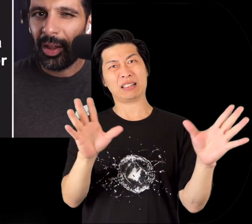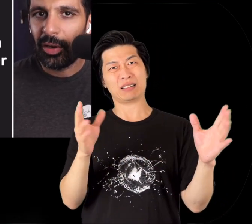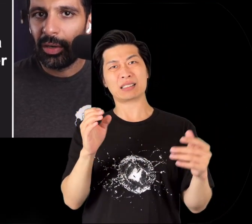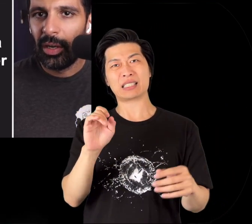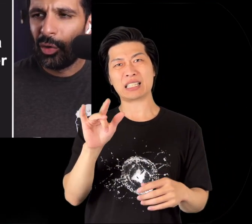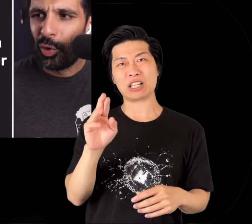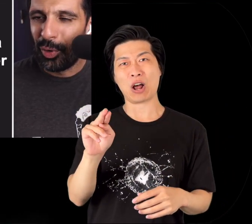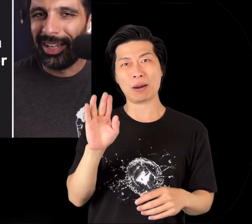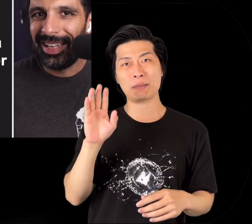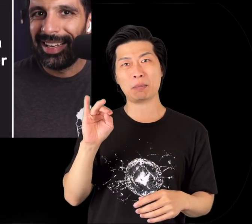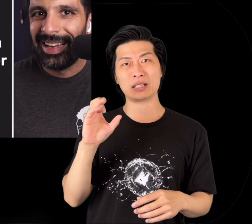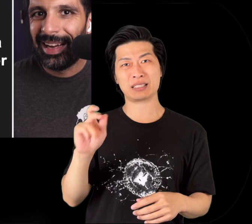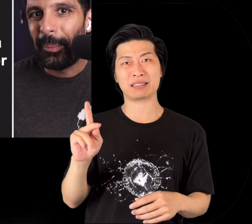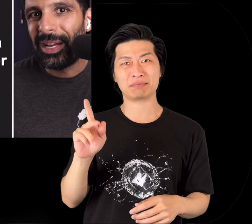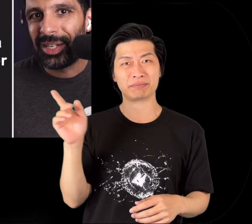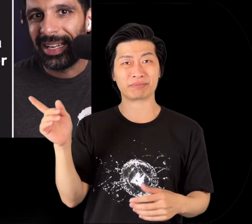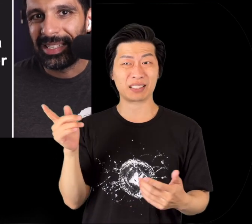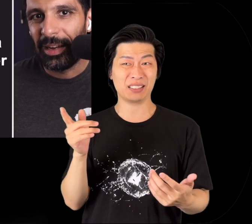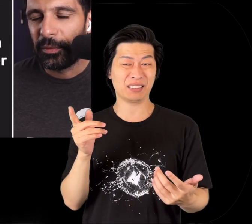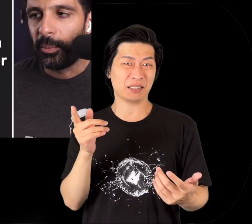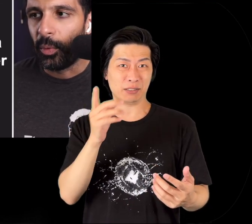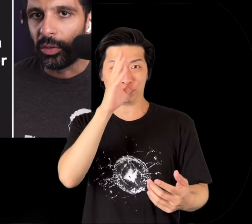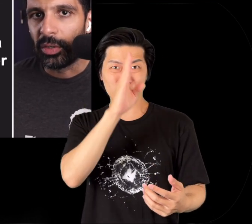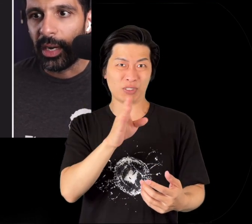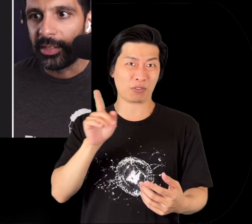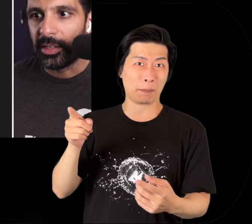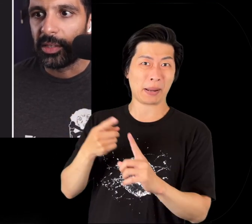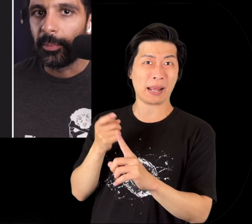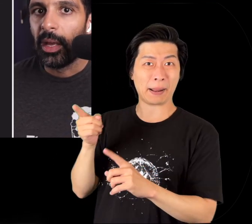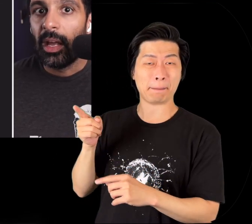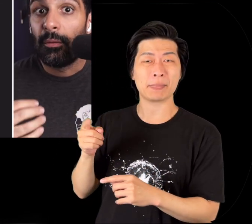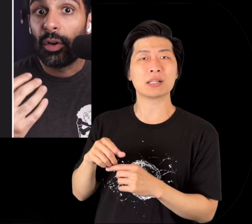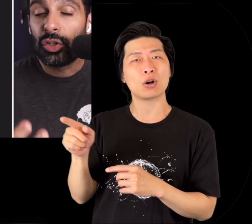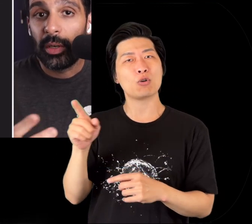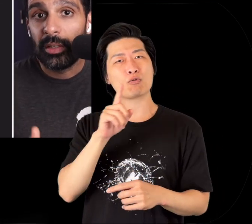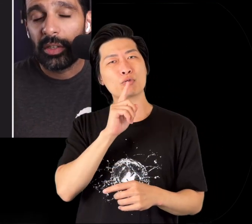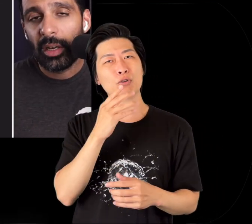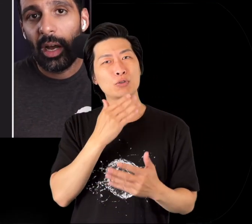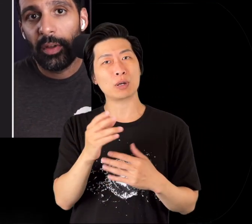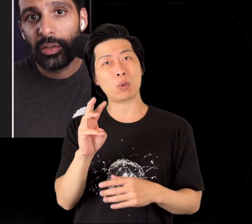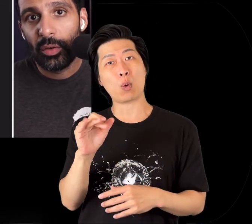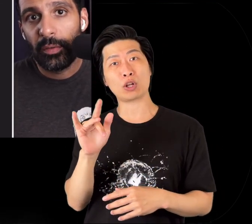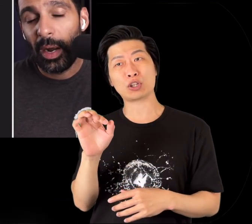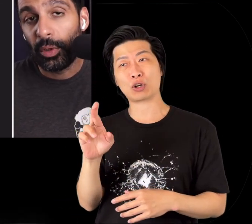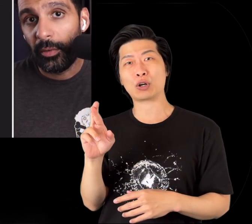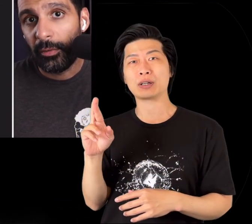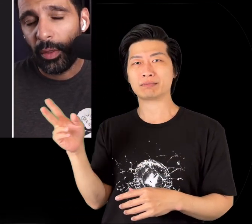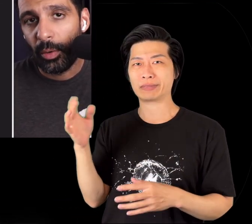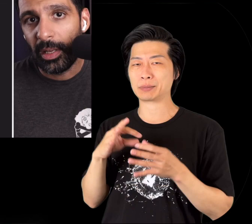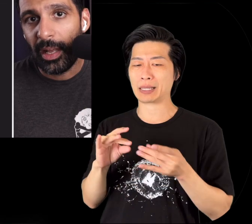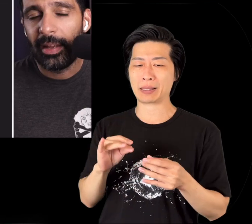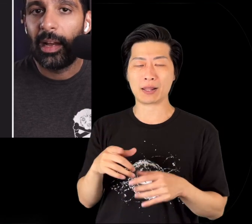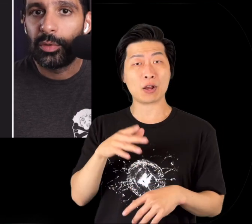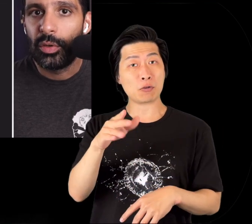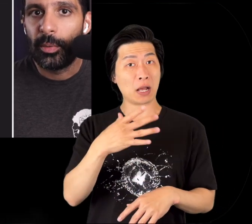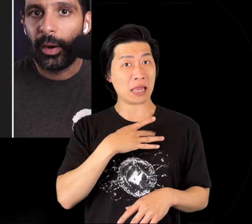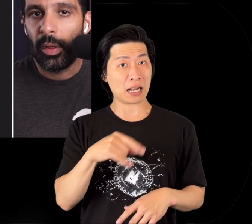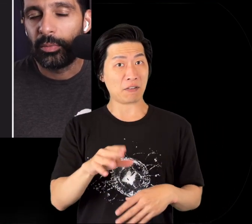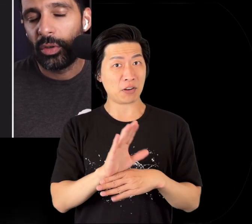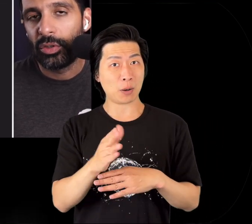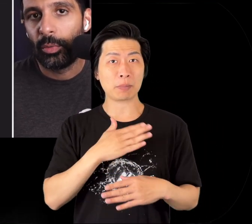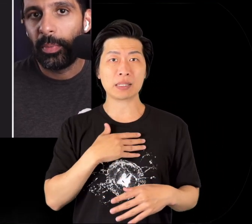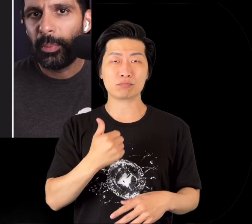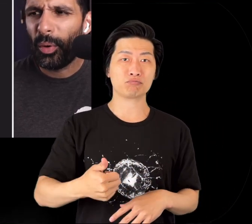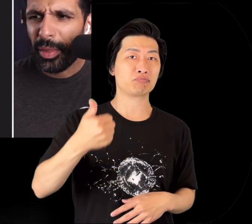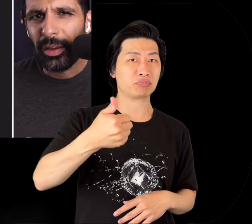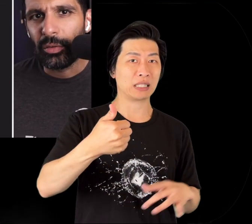And another really amazing insight from Walter Isaacson. If you're enjoying this video so far, I would love it if you throw me a like. It helps the YouTube algorithm